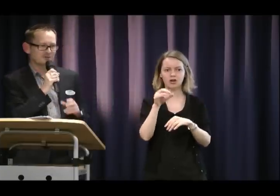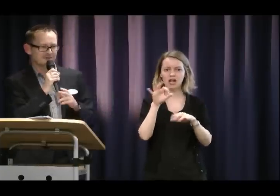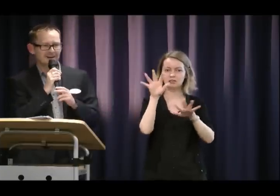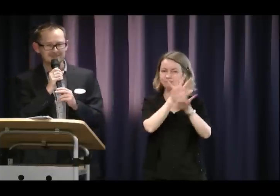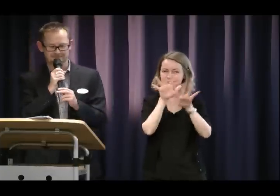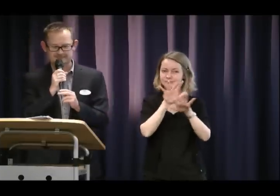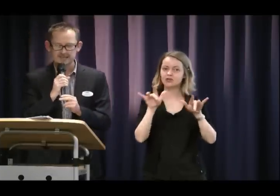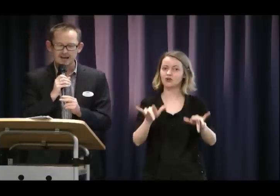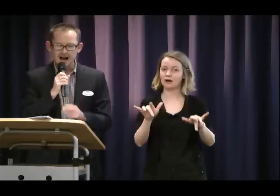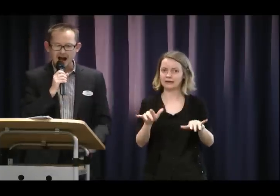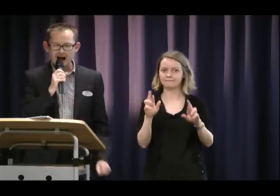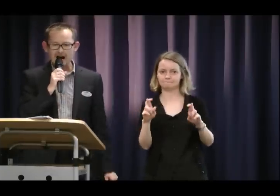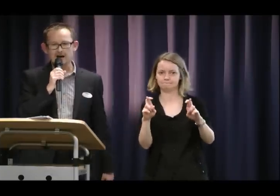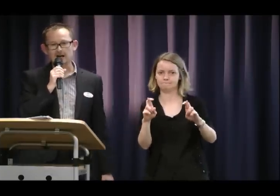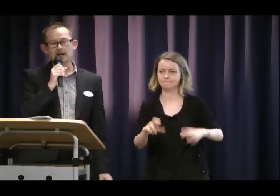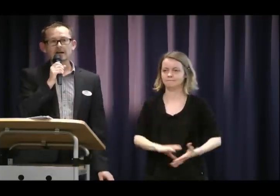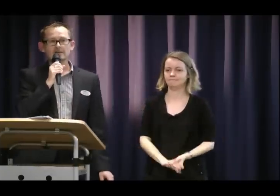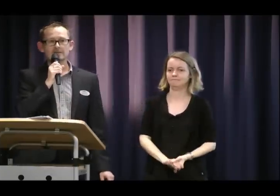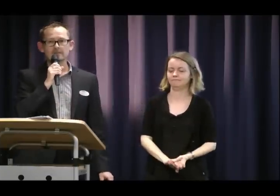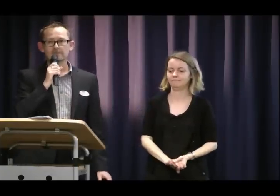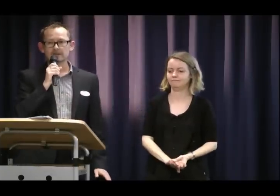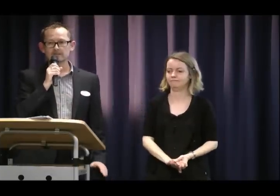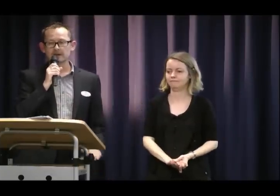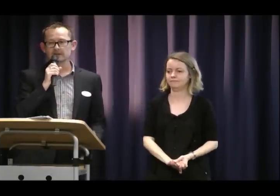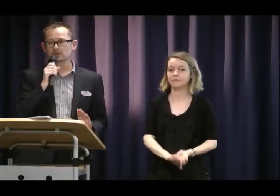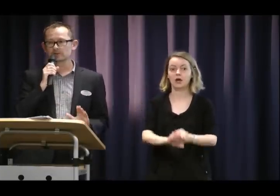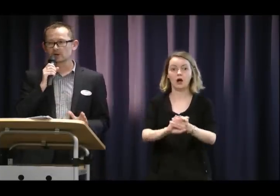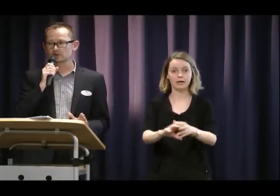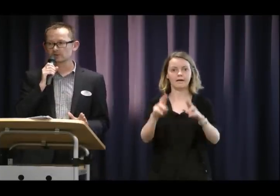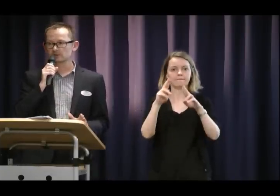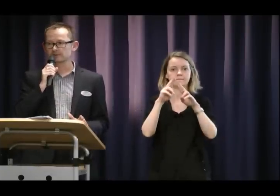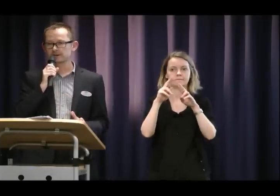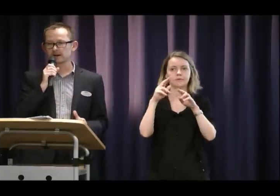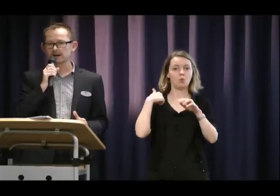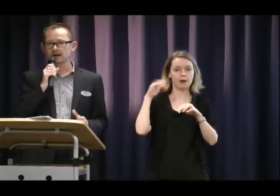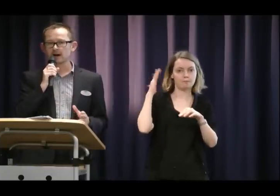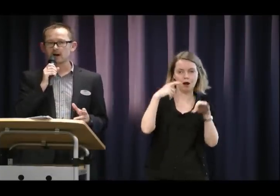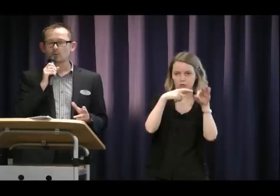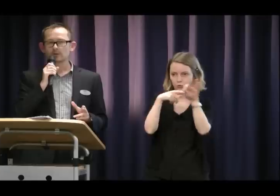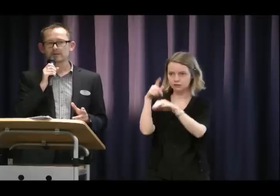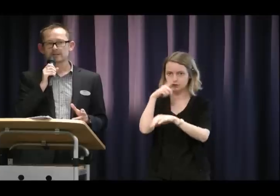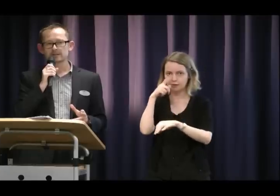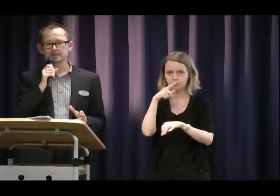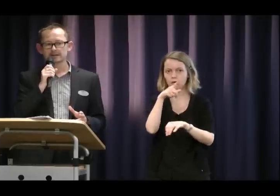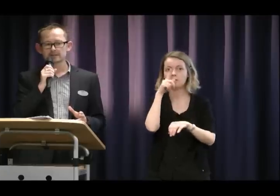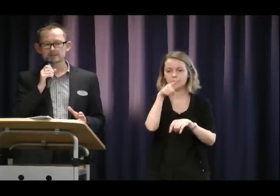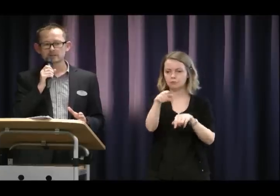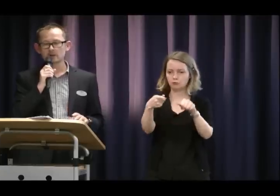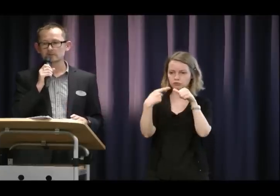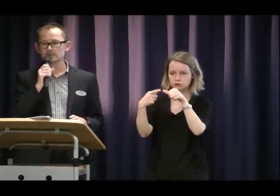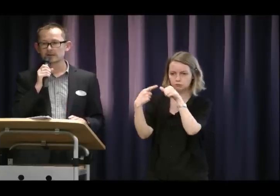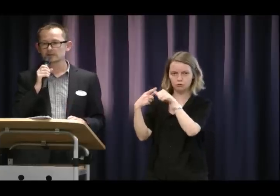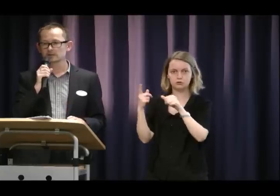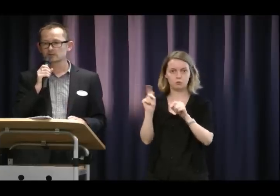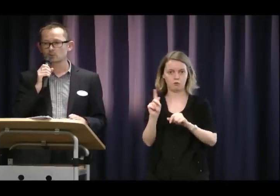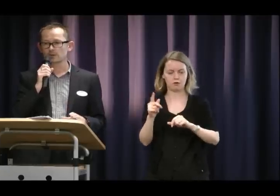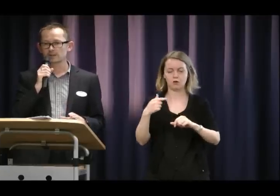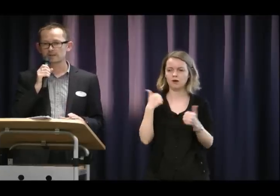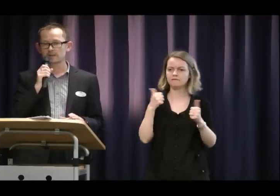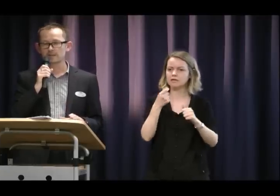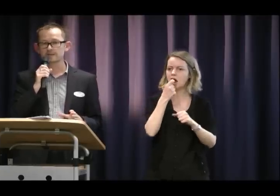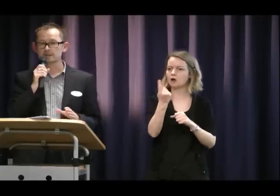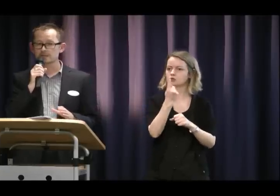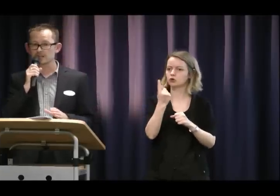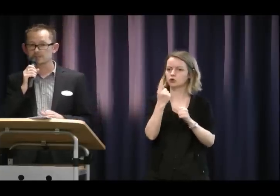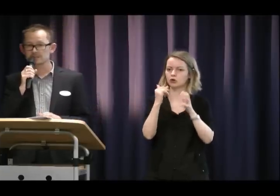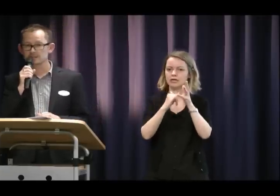glitches so far. Some feedback that we've got so far. We have conducted consultation